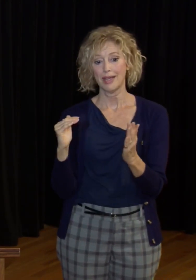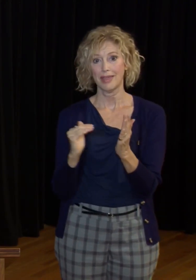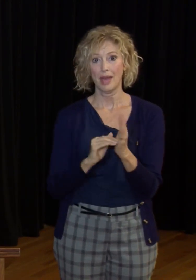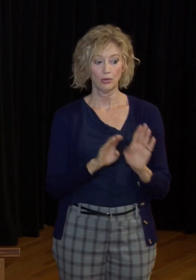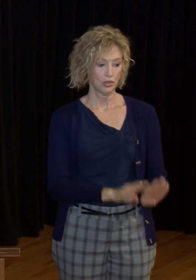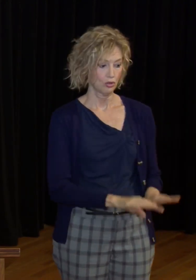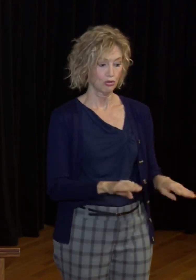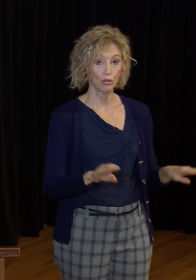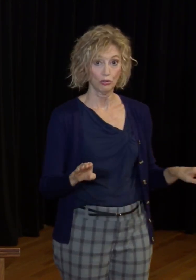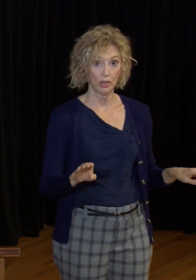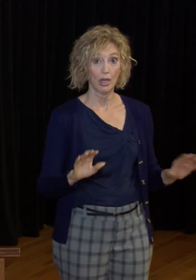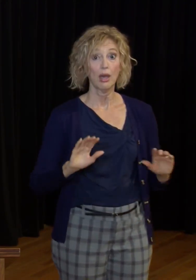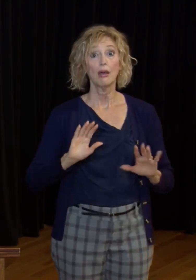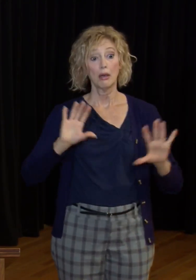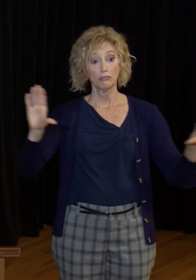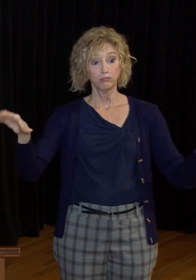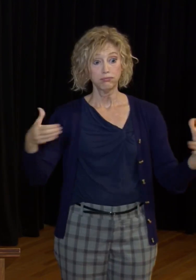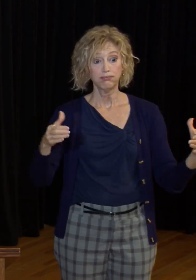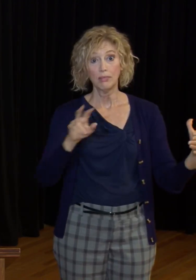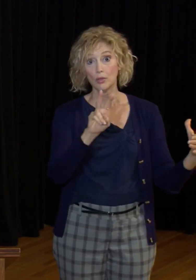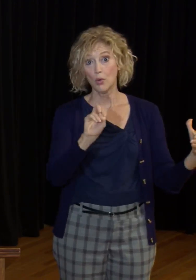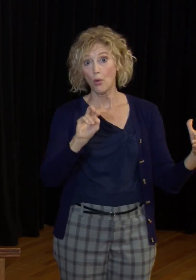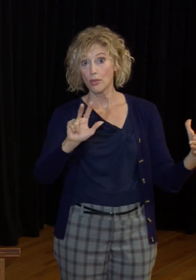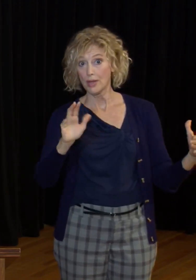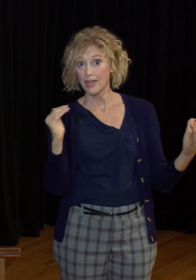keiki, and out of that 203,000,